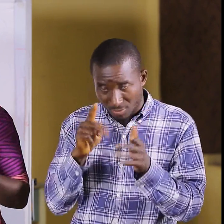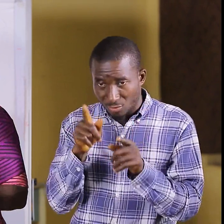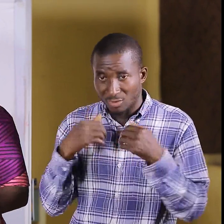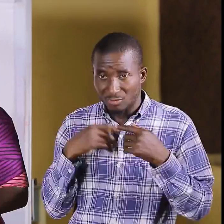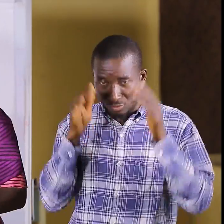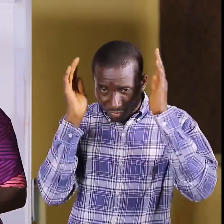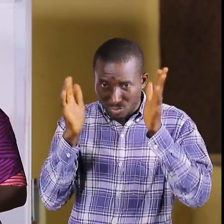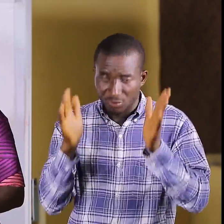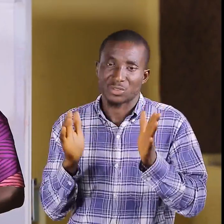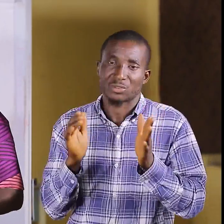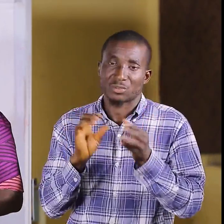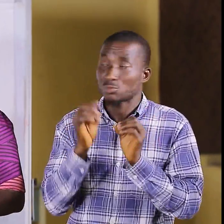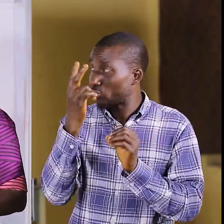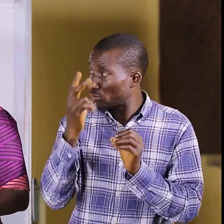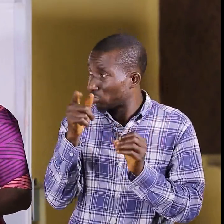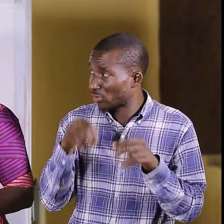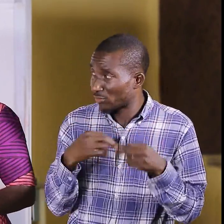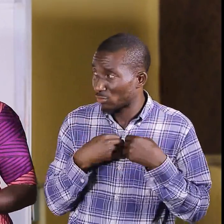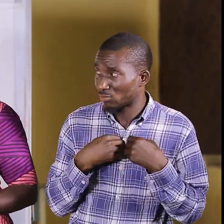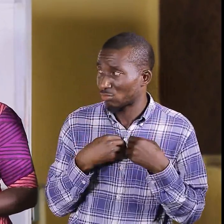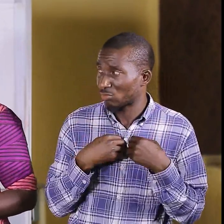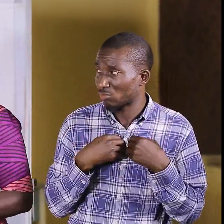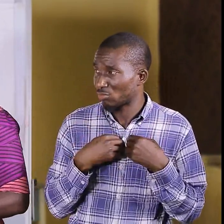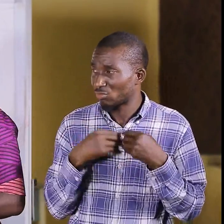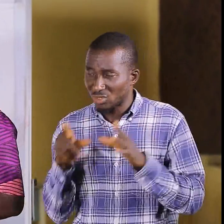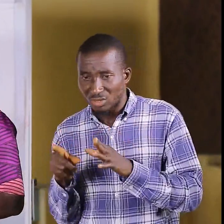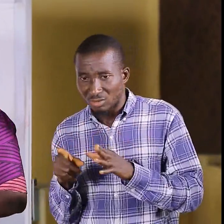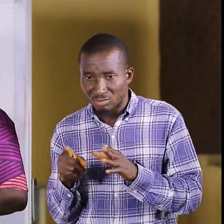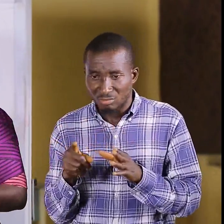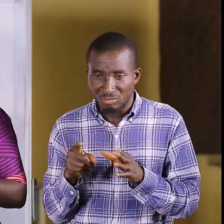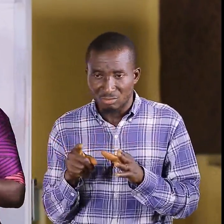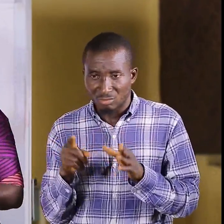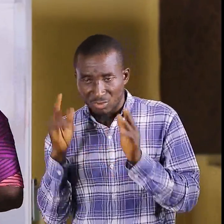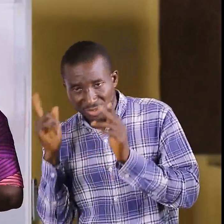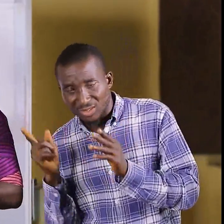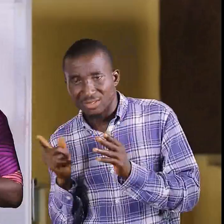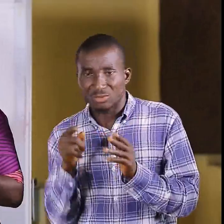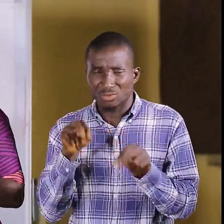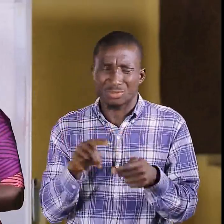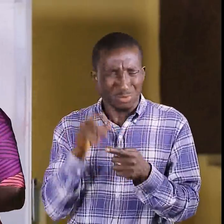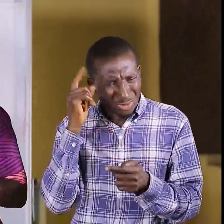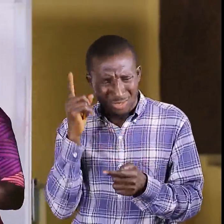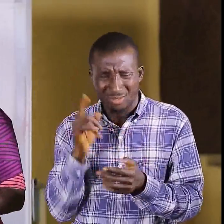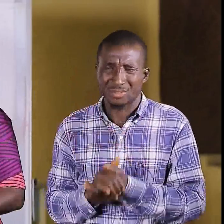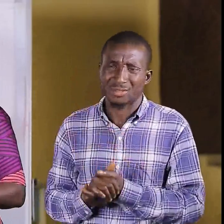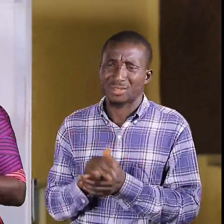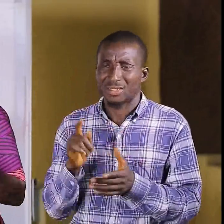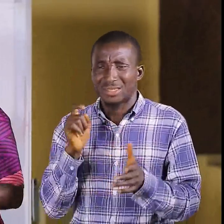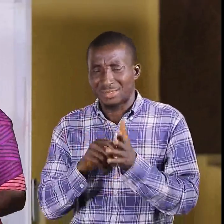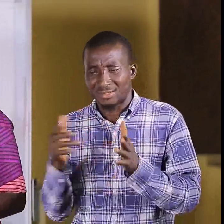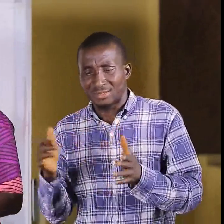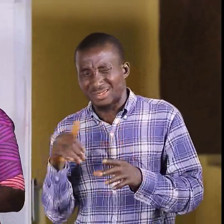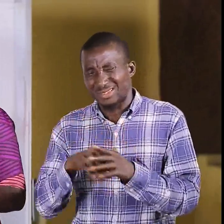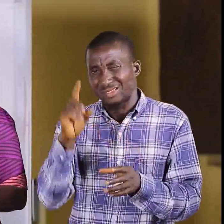to pay attention. Number 2, you have to lay emphasis on some issues. You need to understand this thing